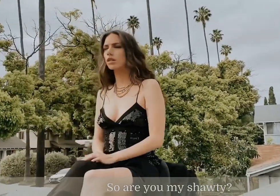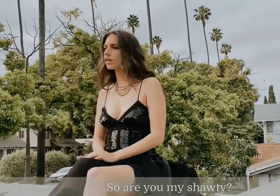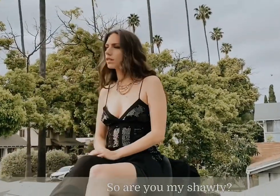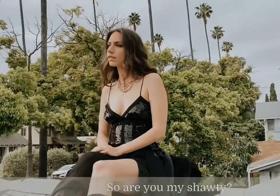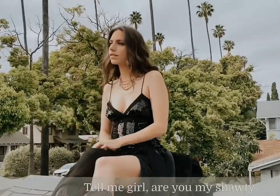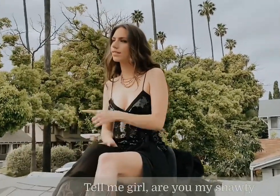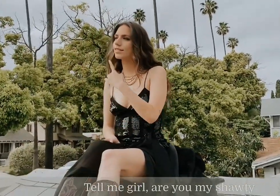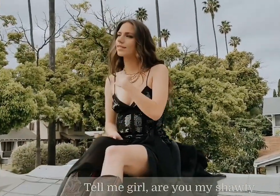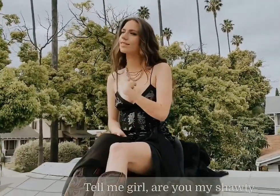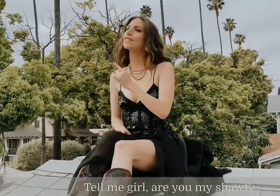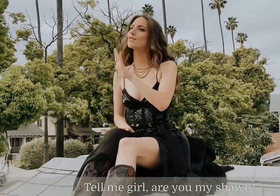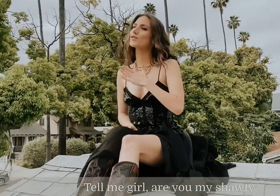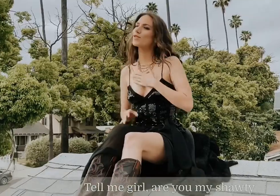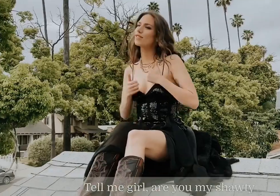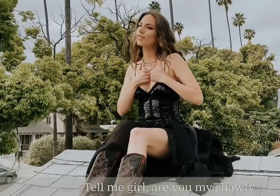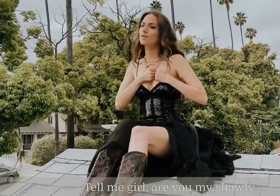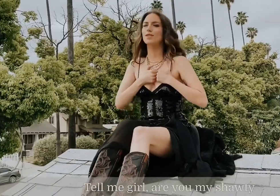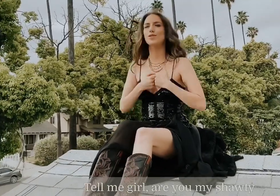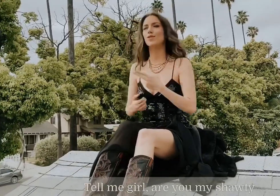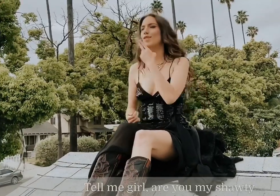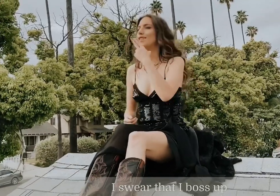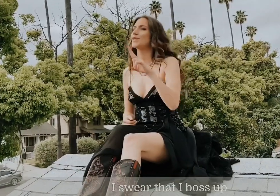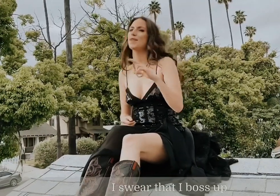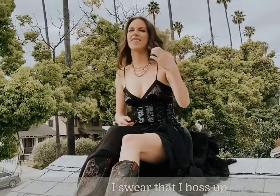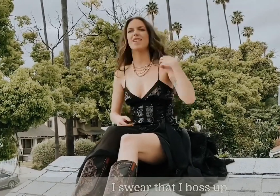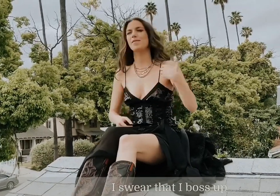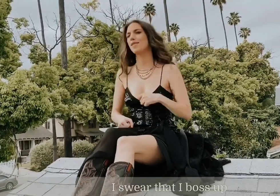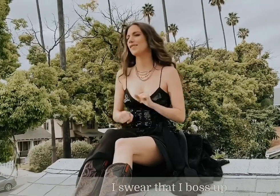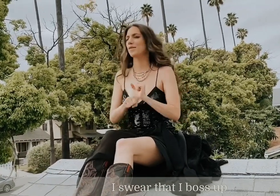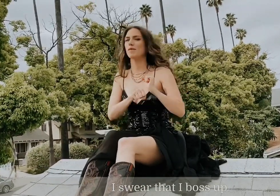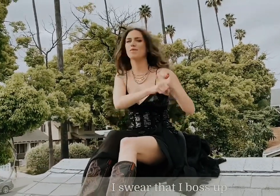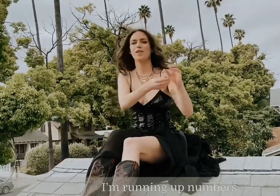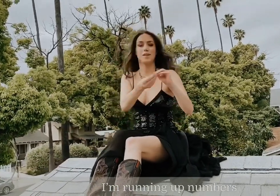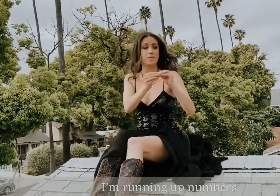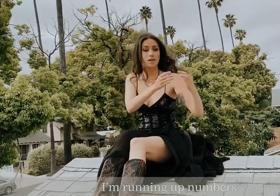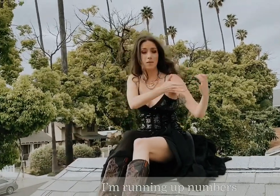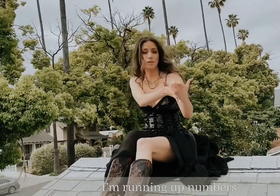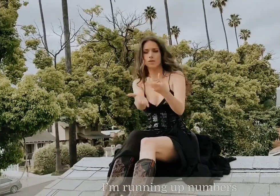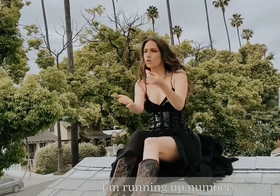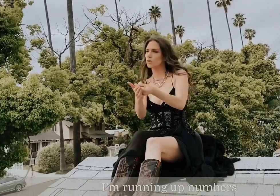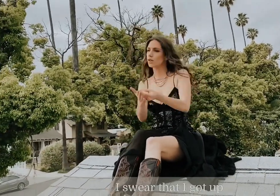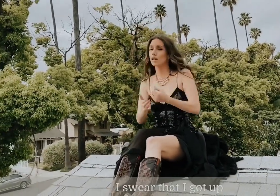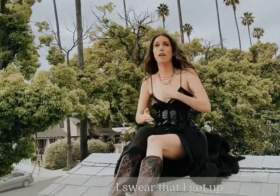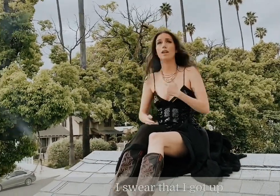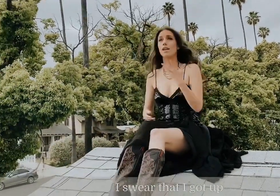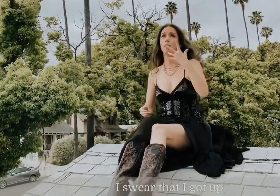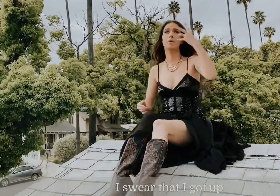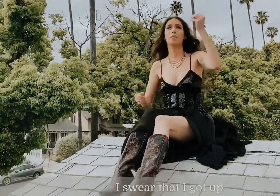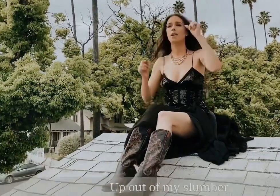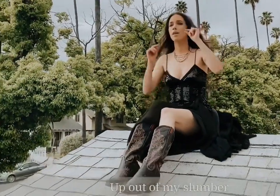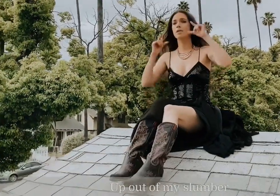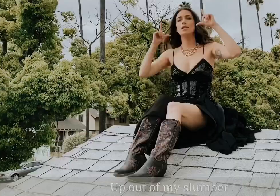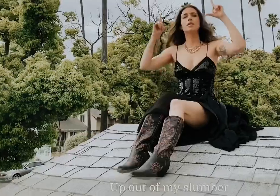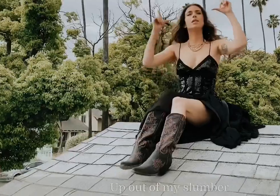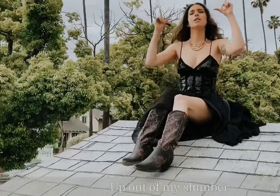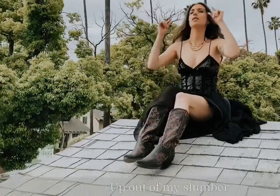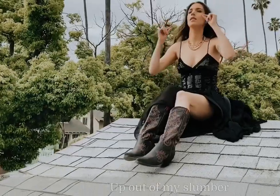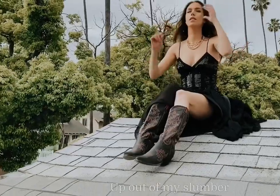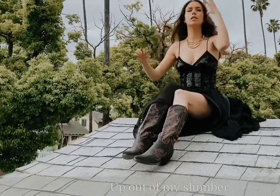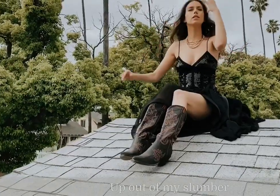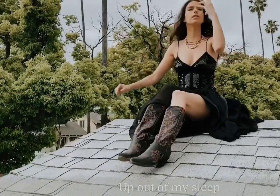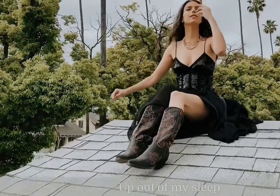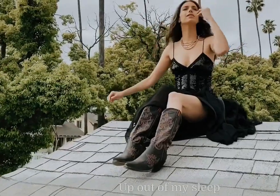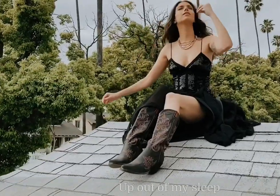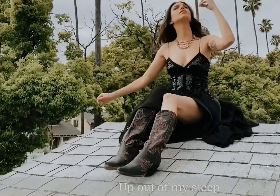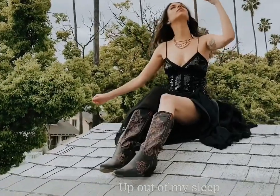shawty? Tell me, girl, how you my shawty? I swear that I boss up, I'm running up numbers I swear that I got up, up out of my slumber,